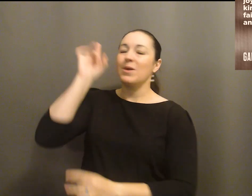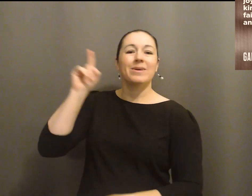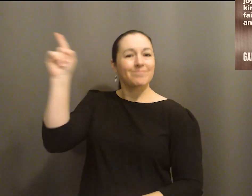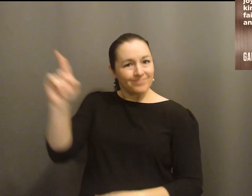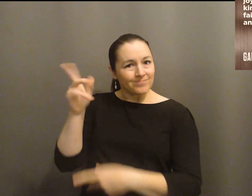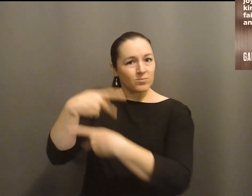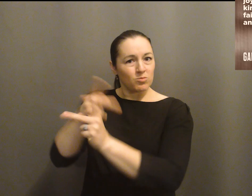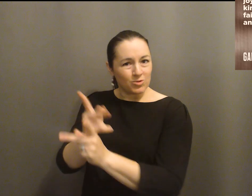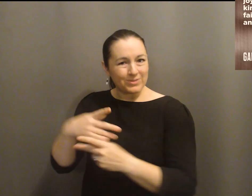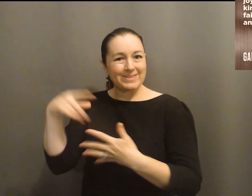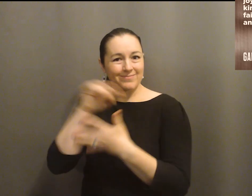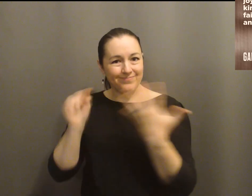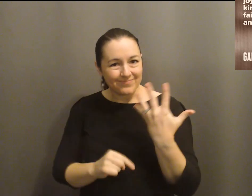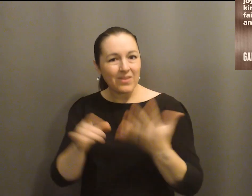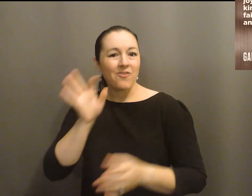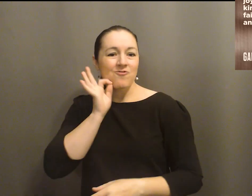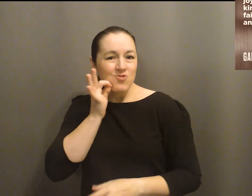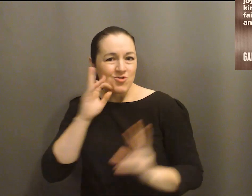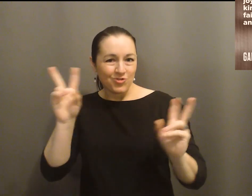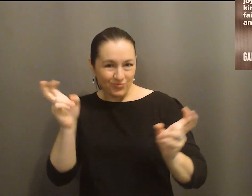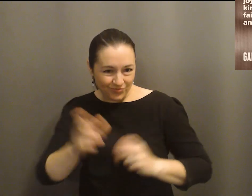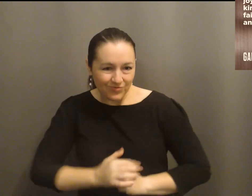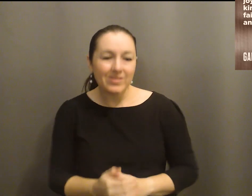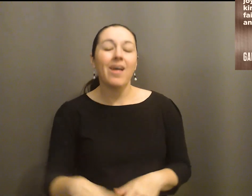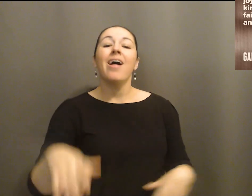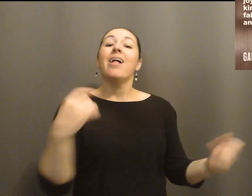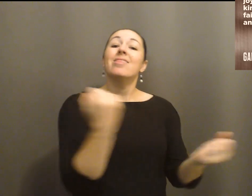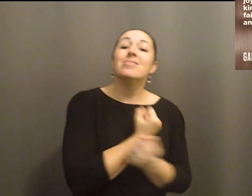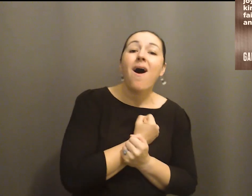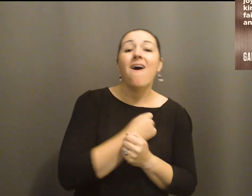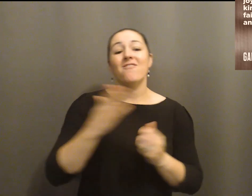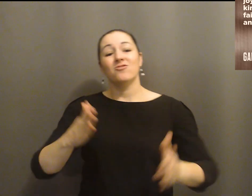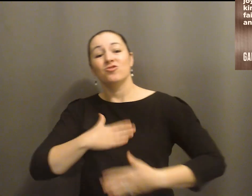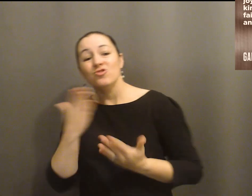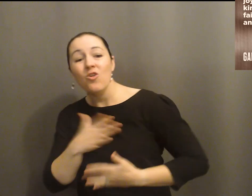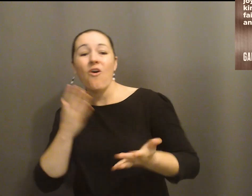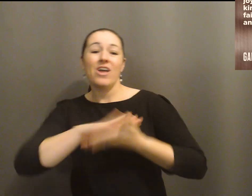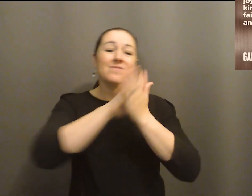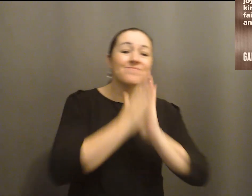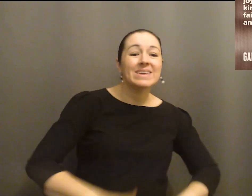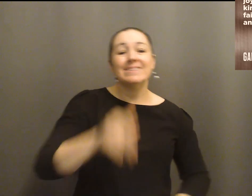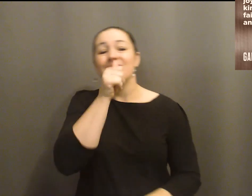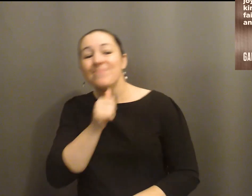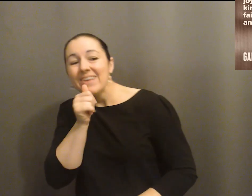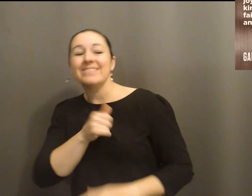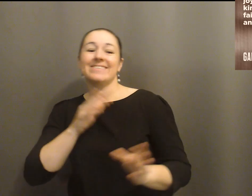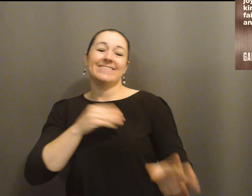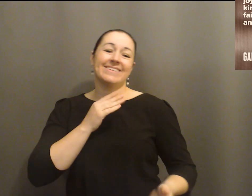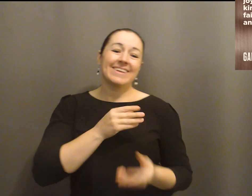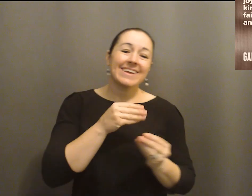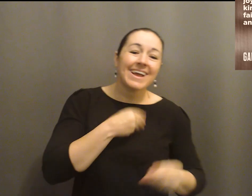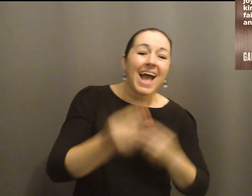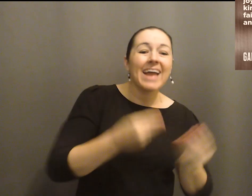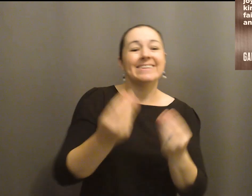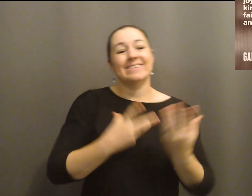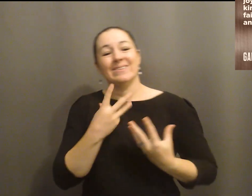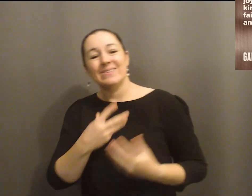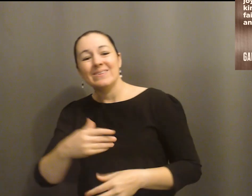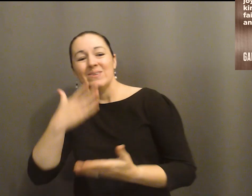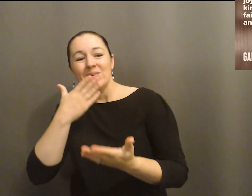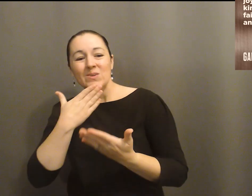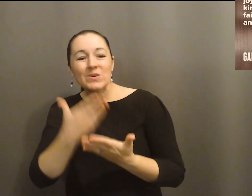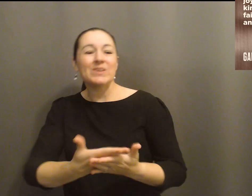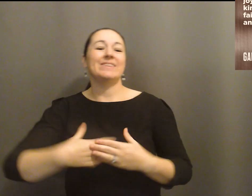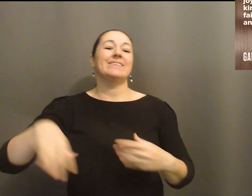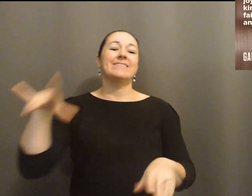this kind of fruit in our lives Love Joy Peace Patience Kindness Goodness Faithfulness Gentleness And